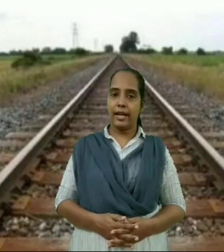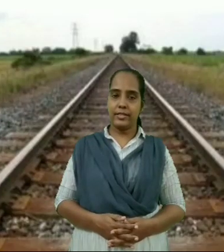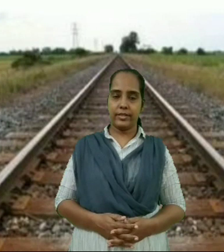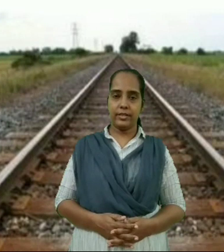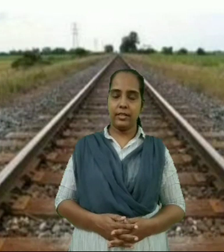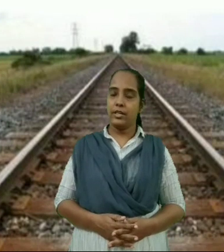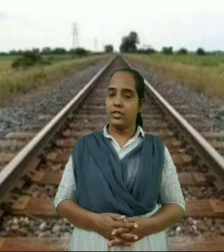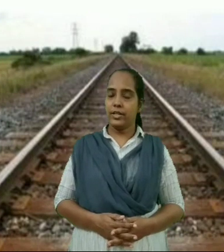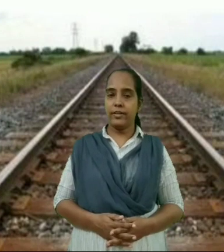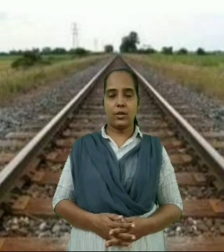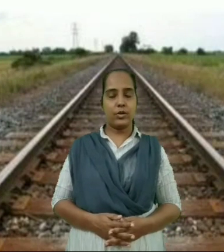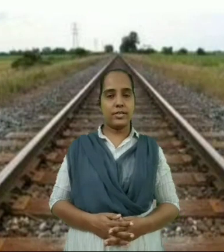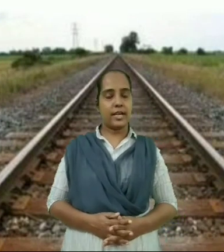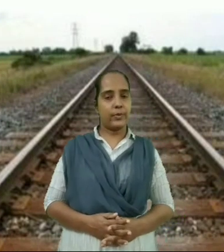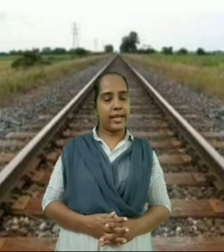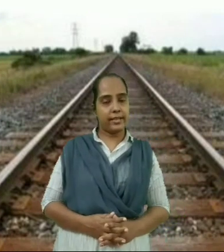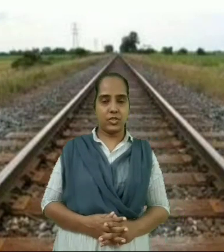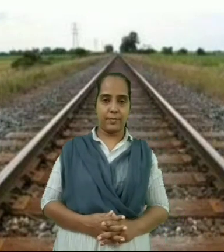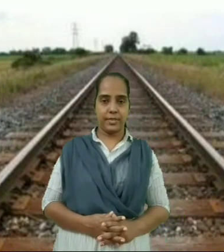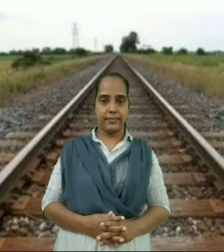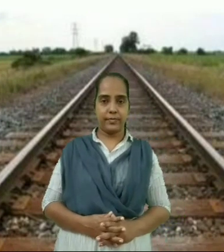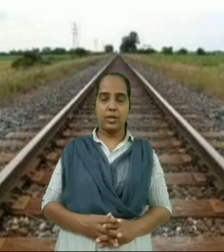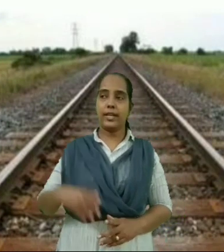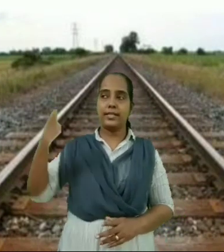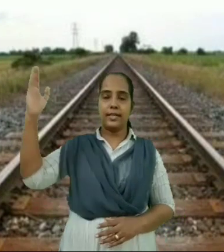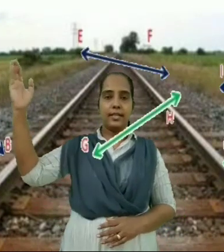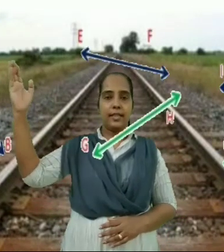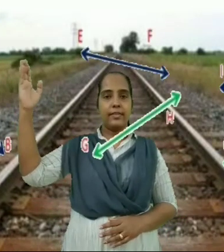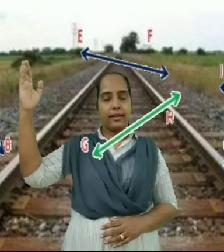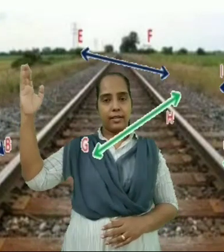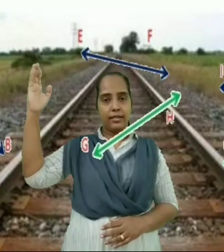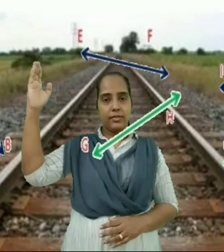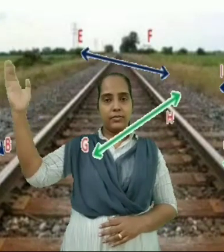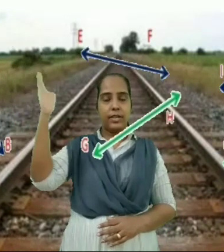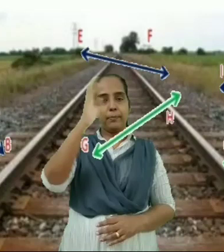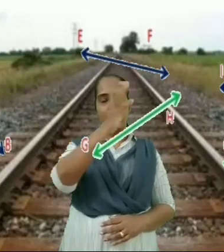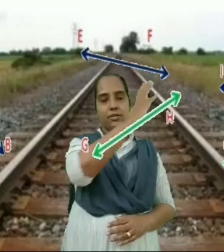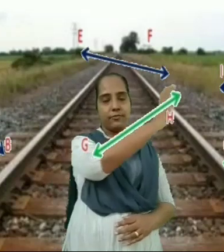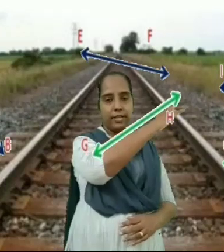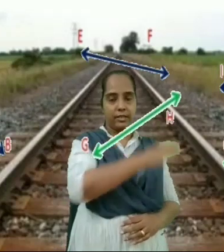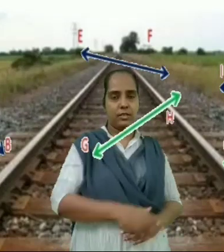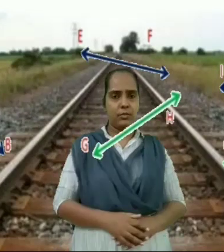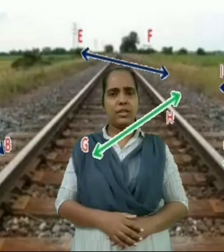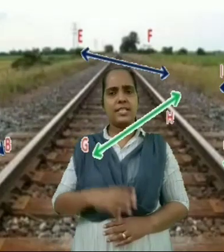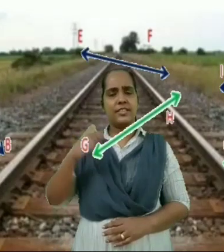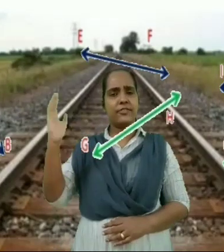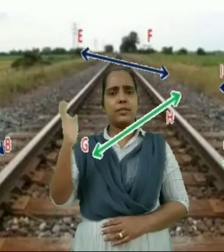Hi children, today we are going to start with another chapter. You can see there are three pairs of lines. What is different about